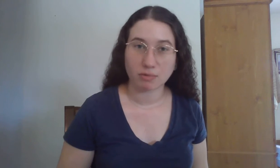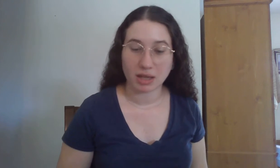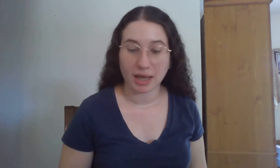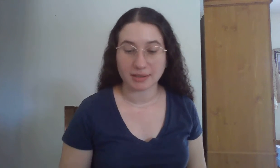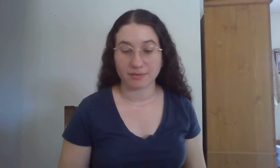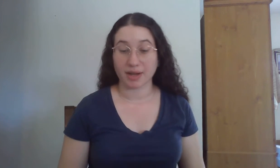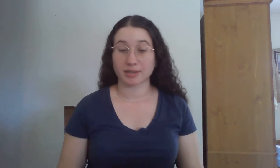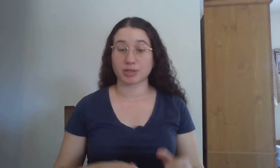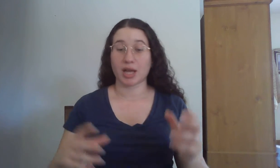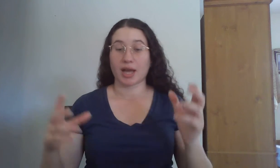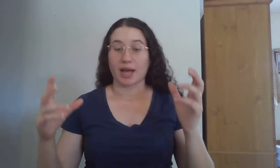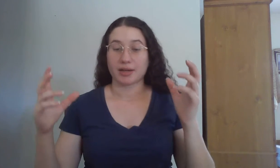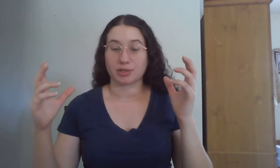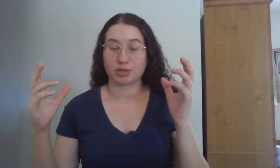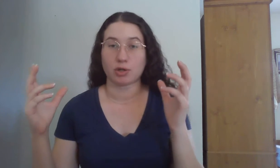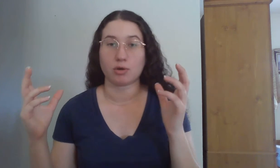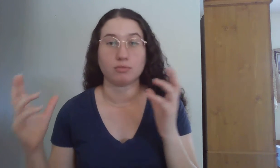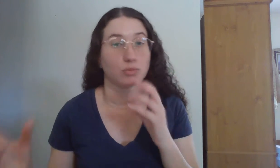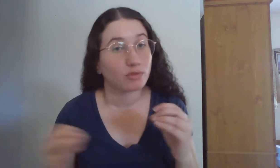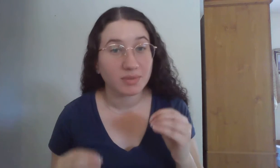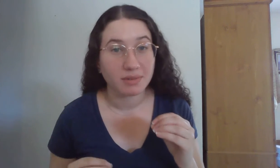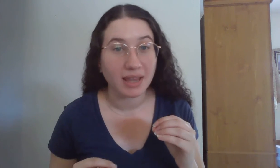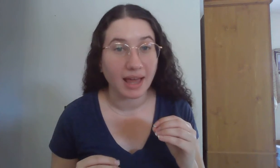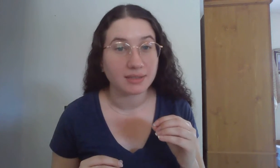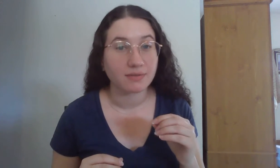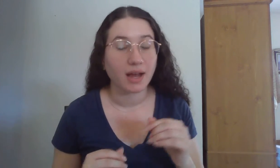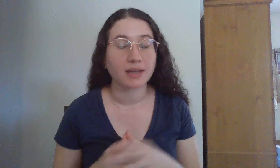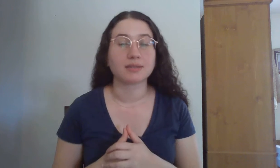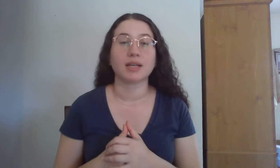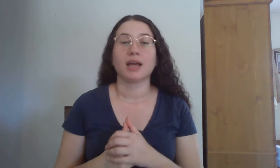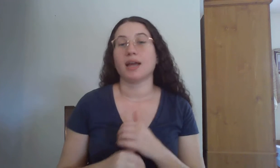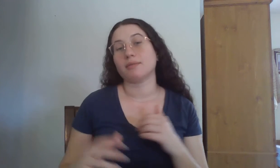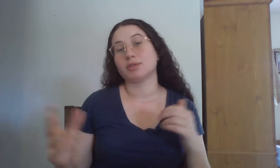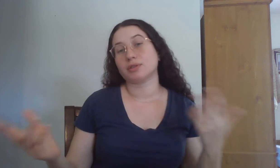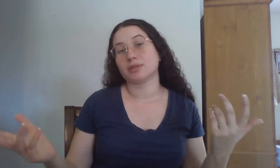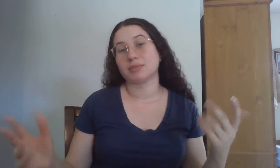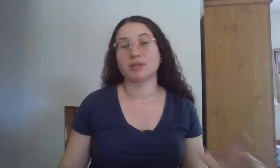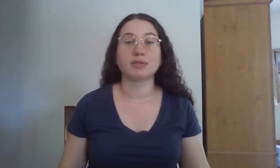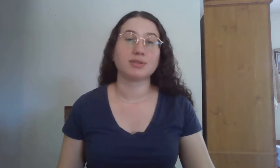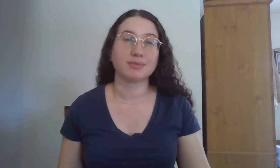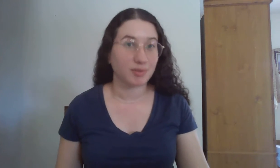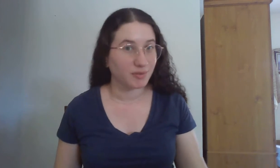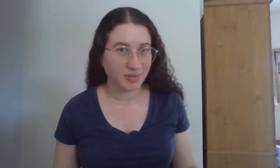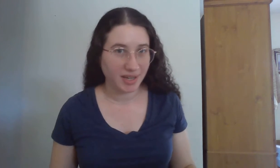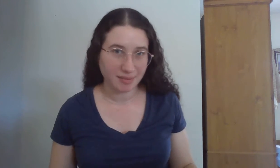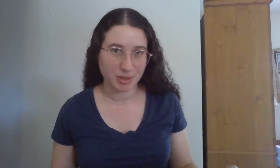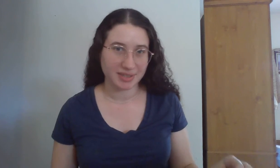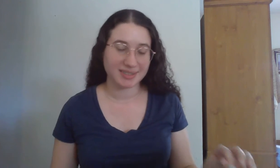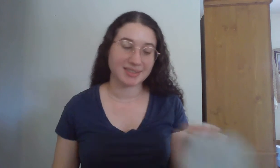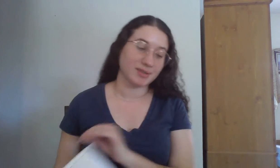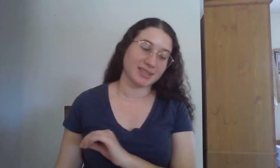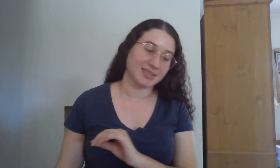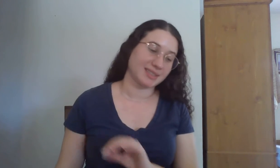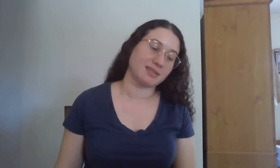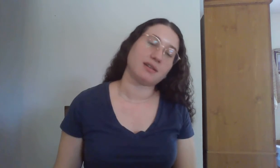with classifiers, how to show movement with classifiers, and we're also going to be learning some new vocabulary. So let's get started